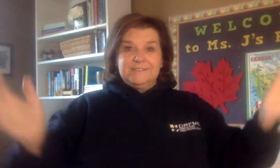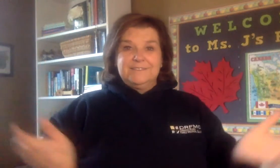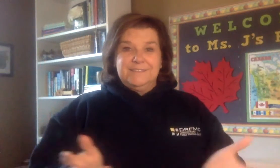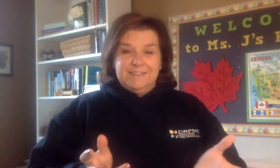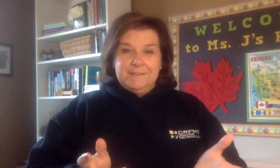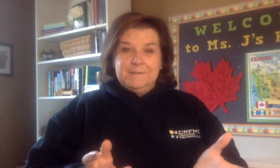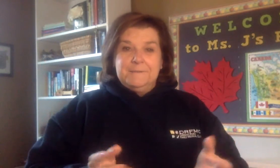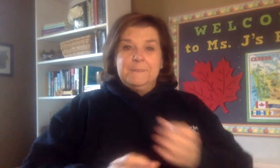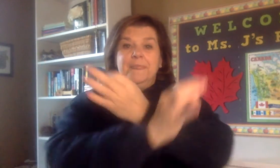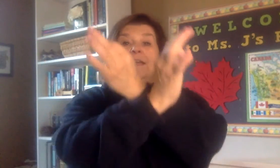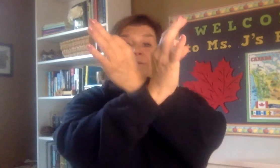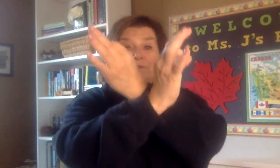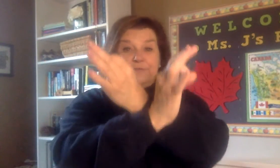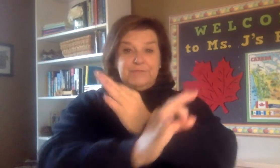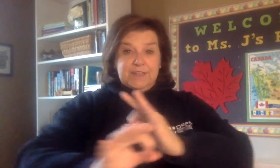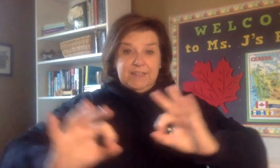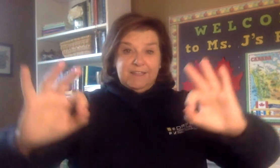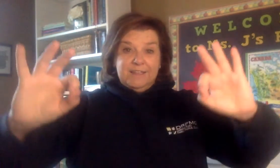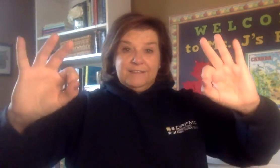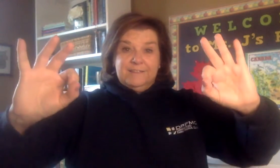glorious. And we know free.